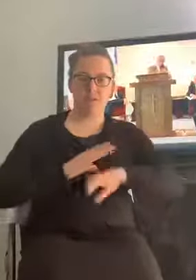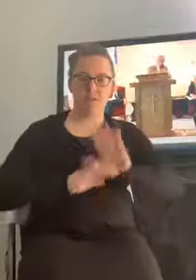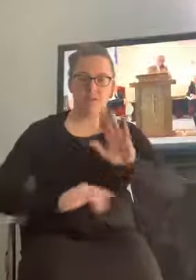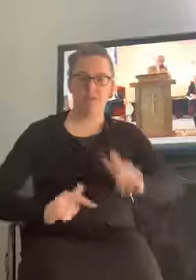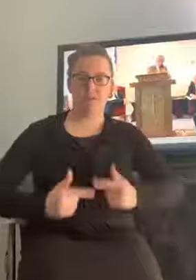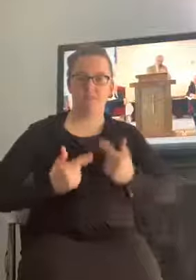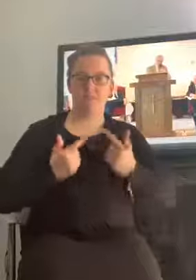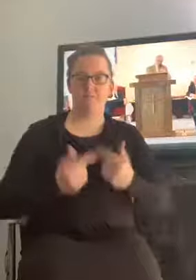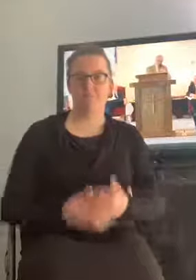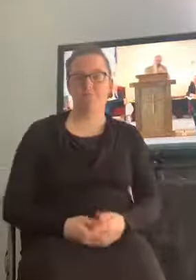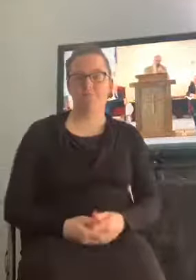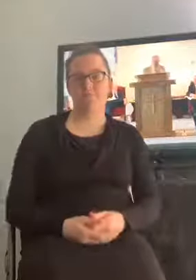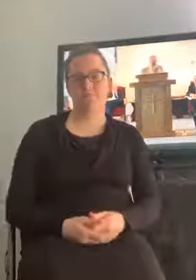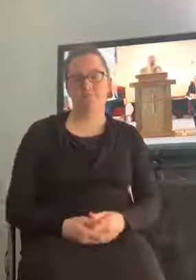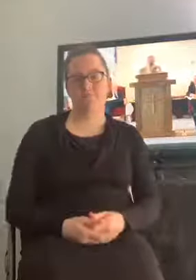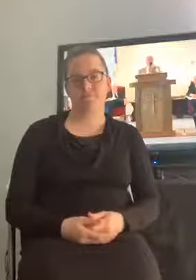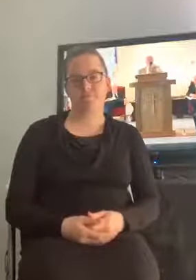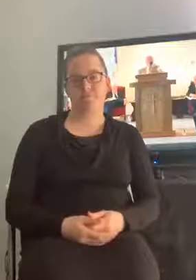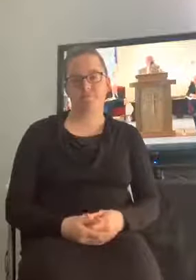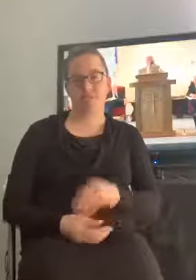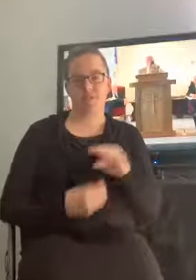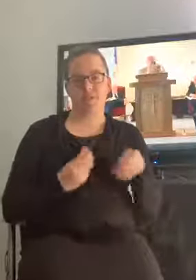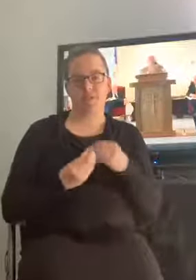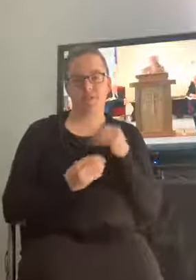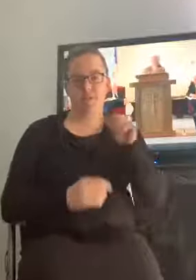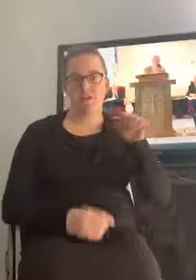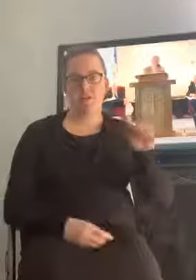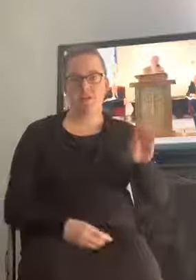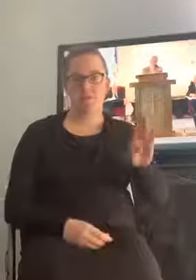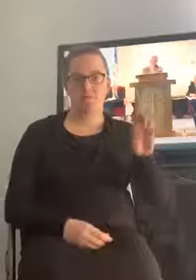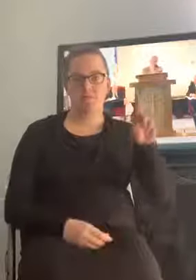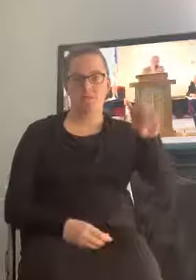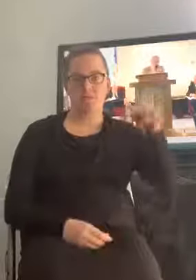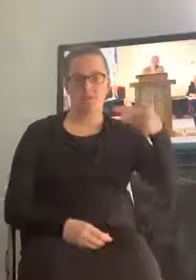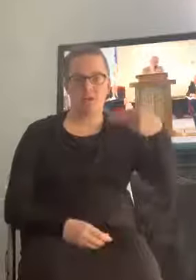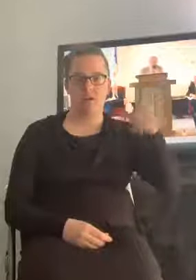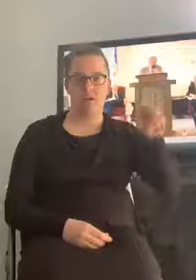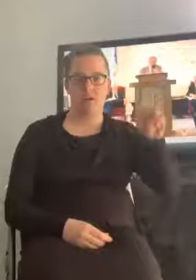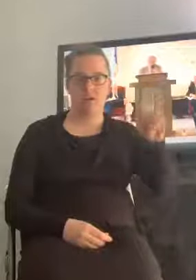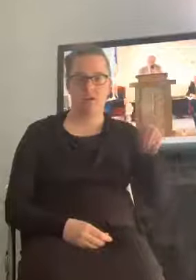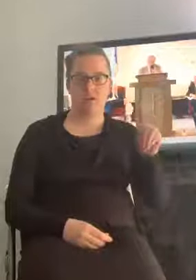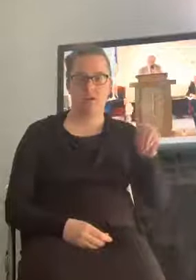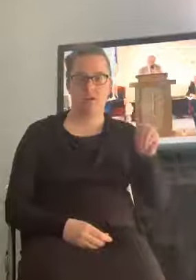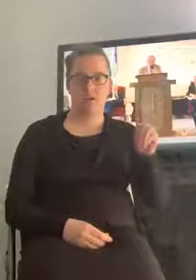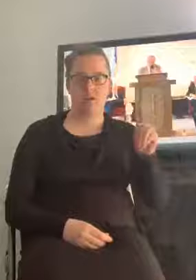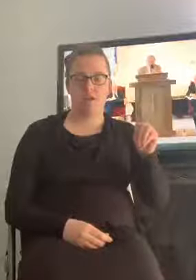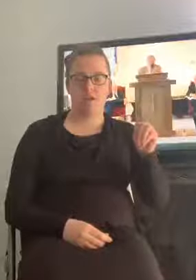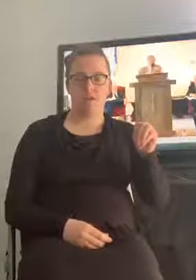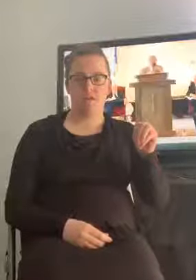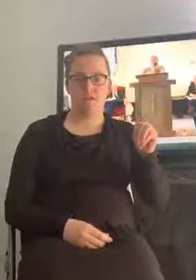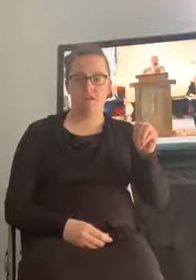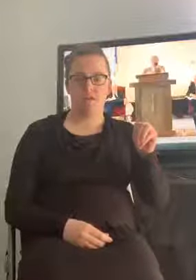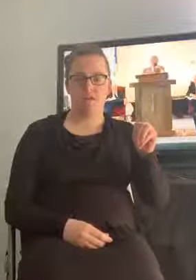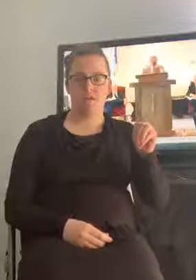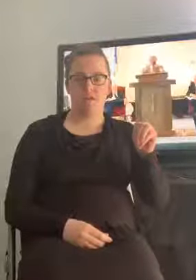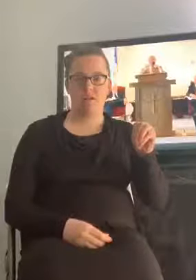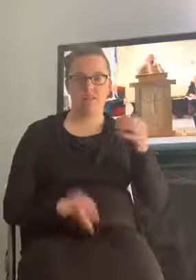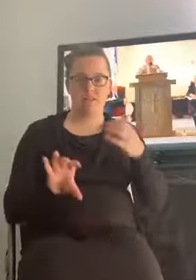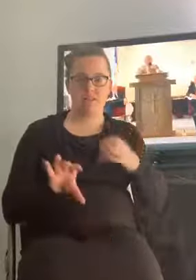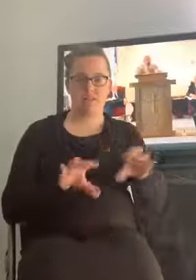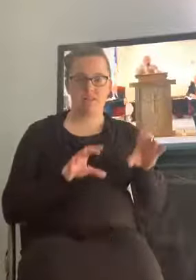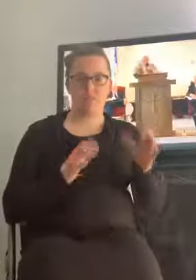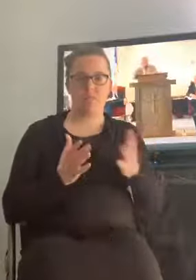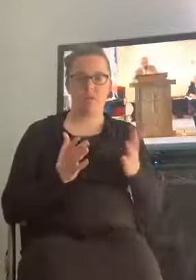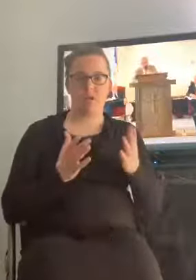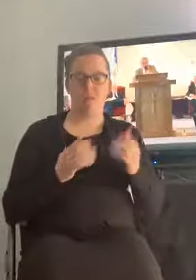your life. When Abraham acted out the Word of God in his life, yes, when he